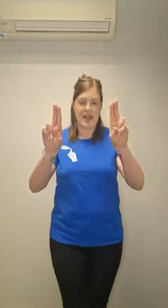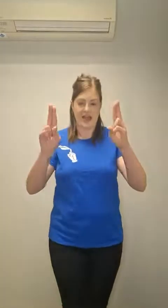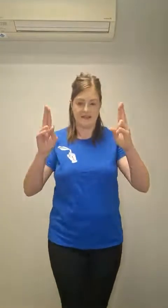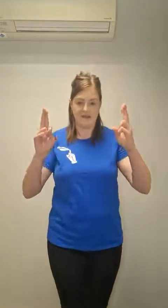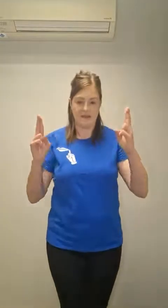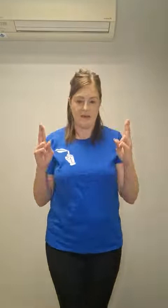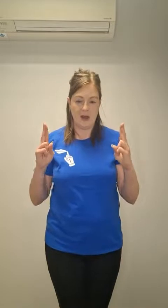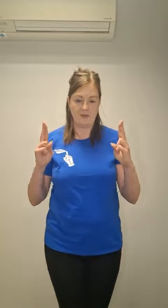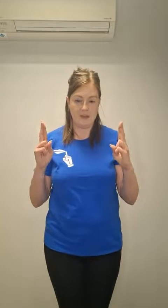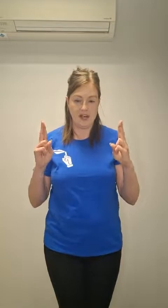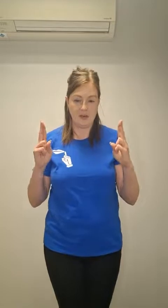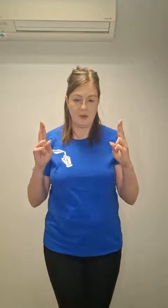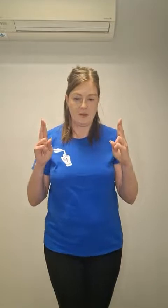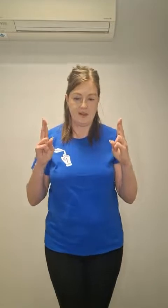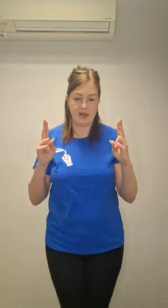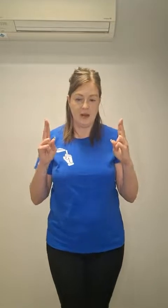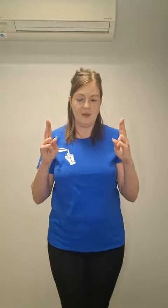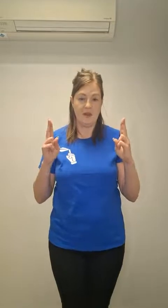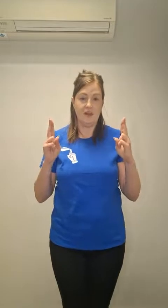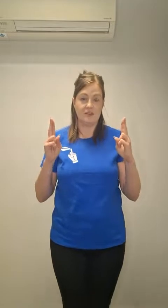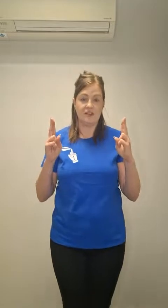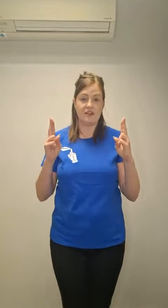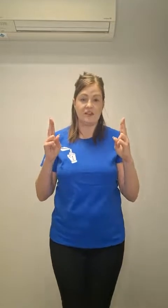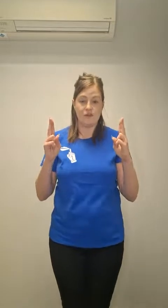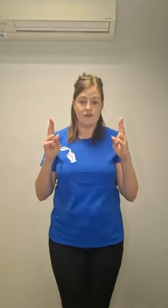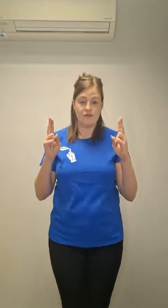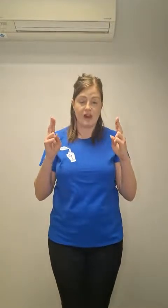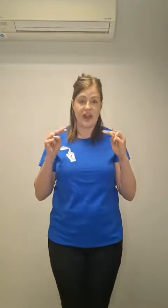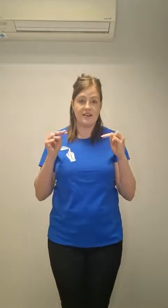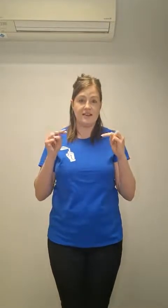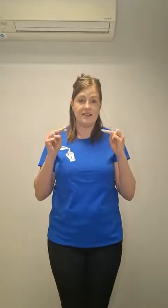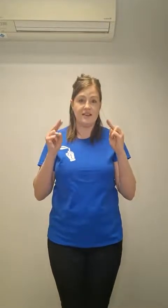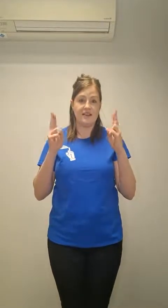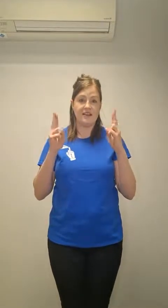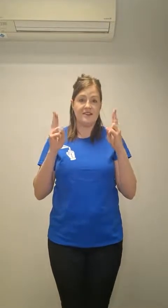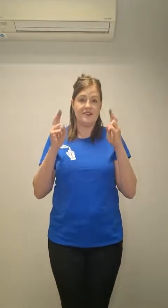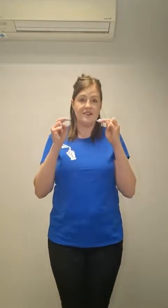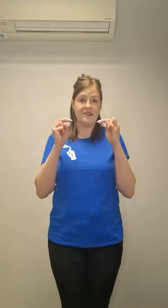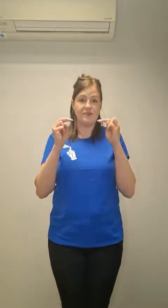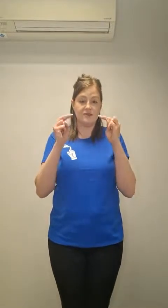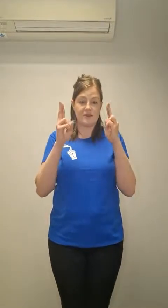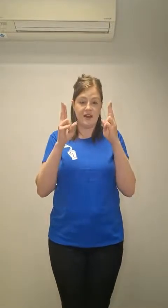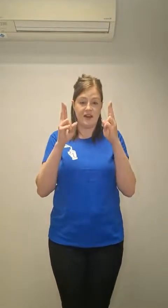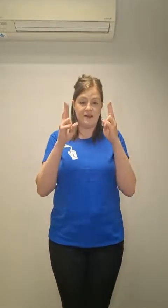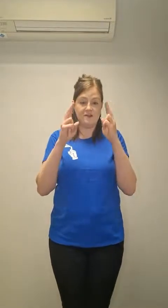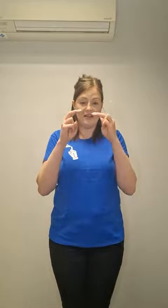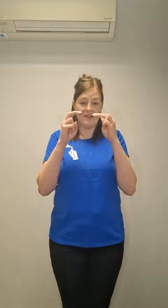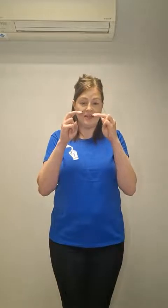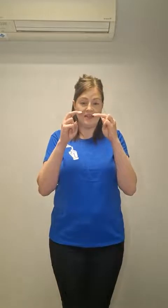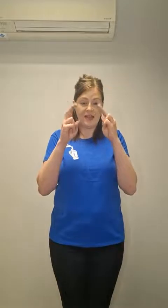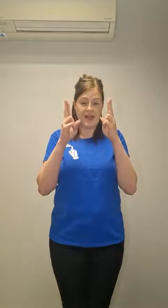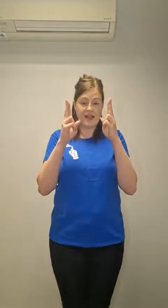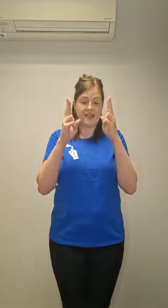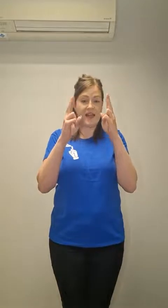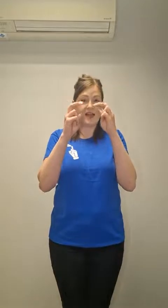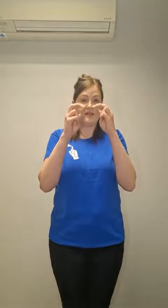hands, palms in, pointing up, fingers flex several times as hands move